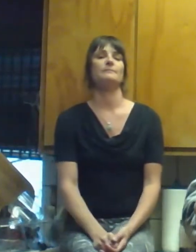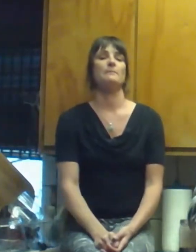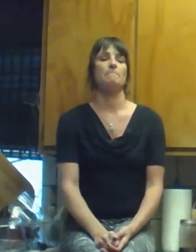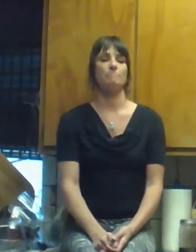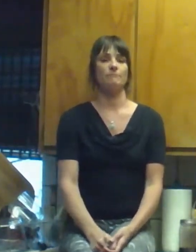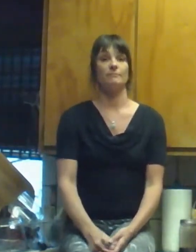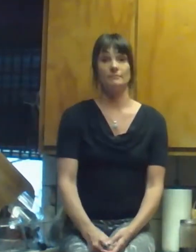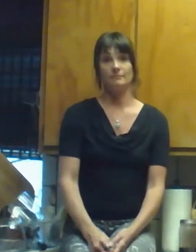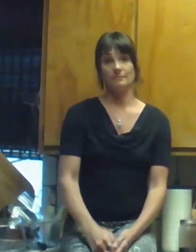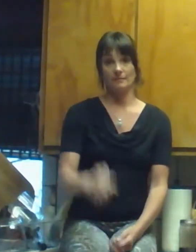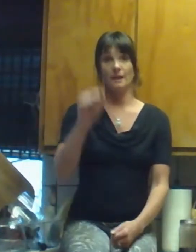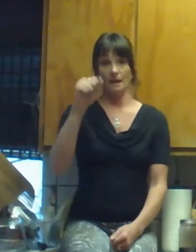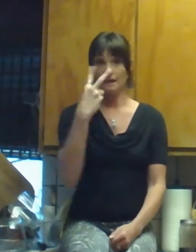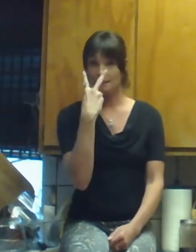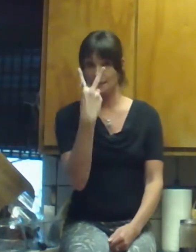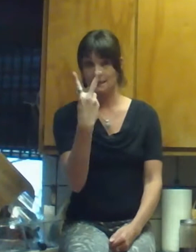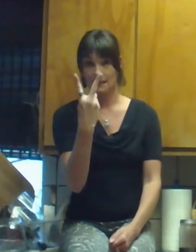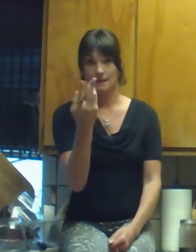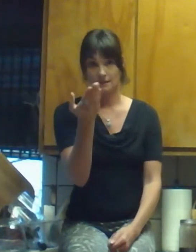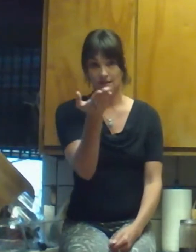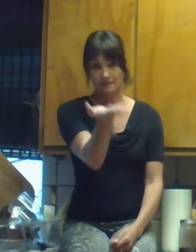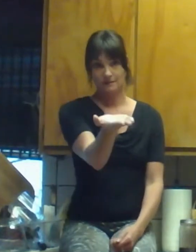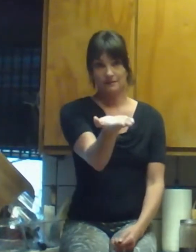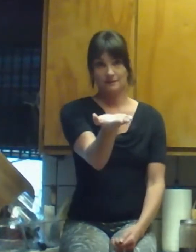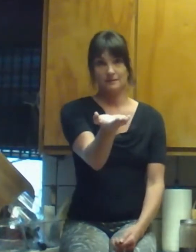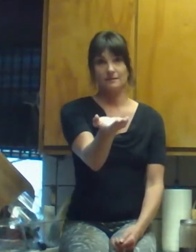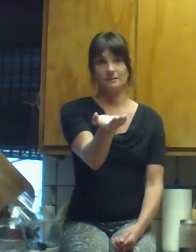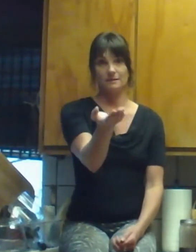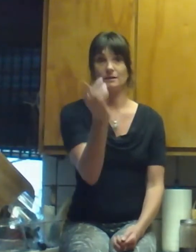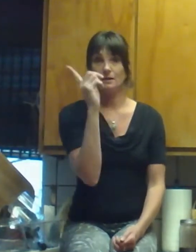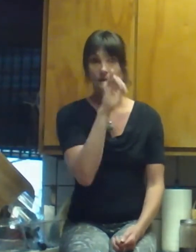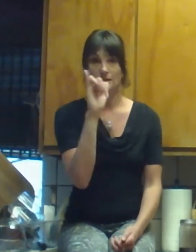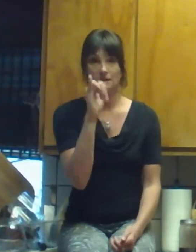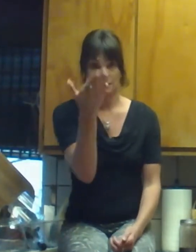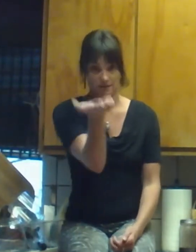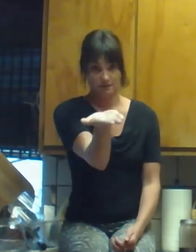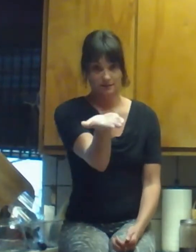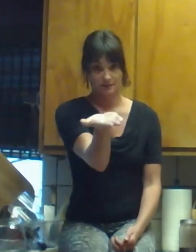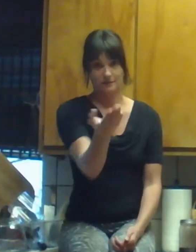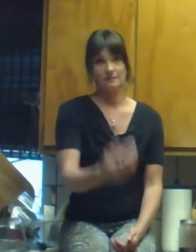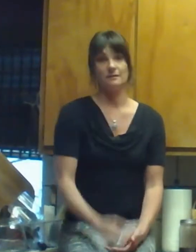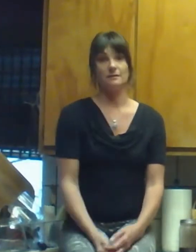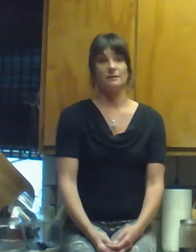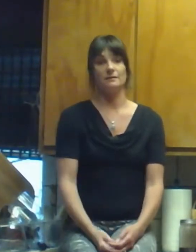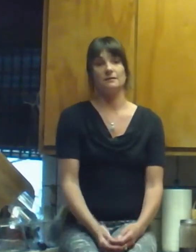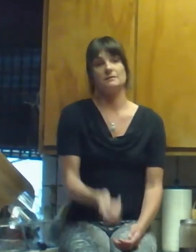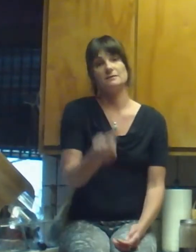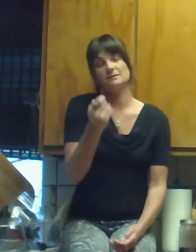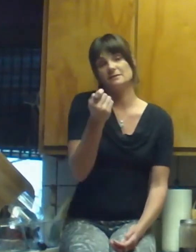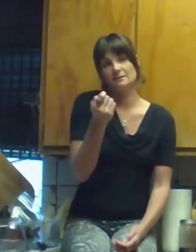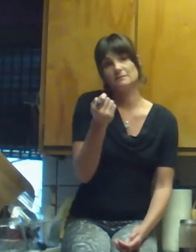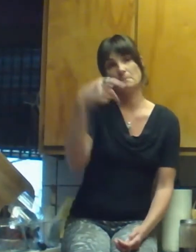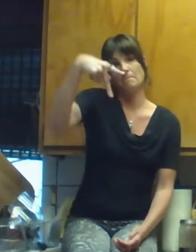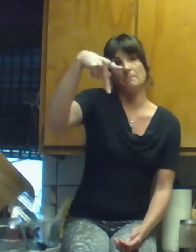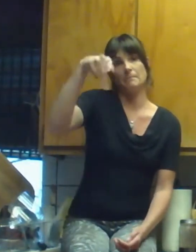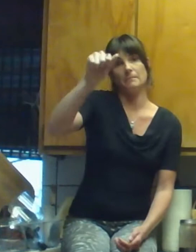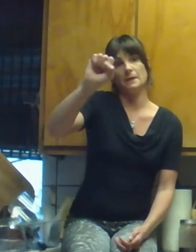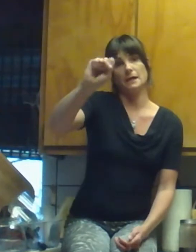Alright. Just so you see, this is kind of what it's like, okay? It's just a little bit of a runny paste.